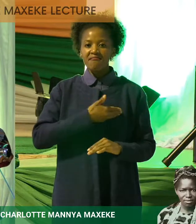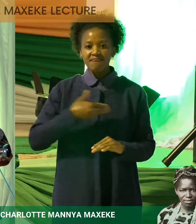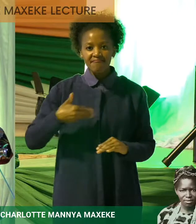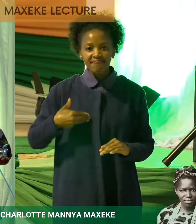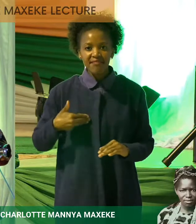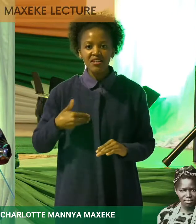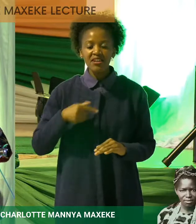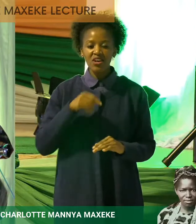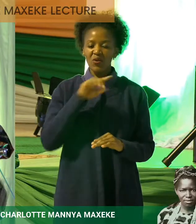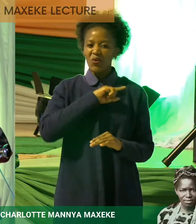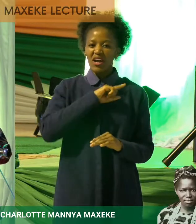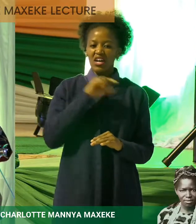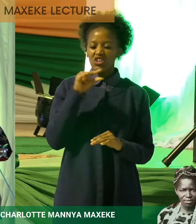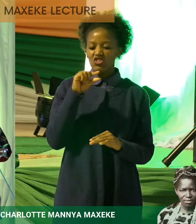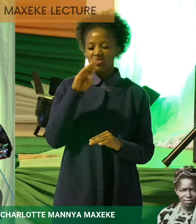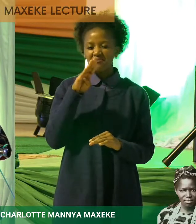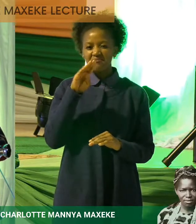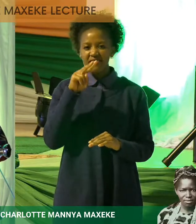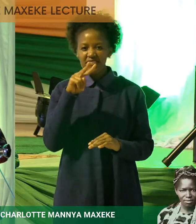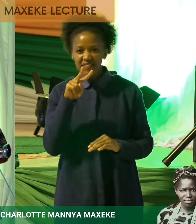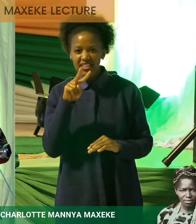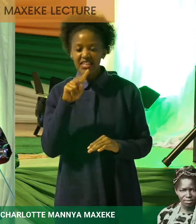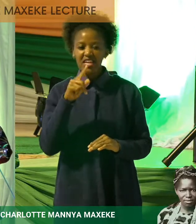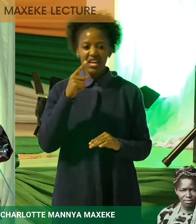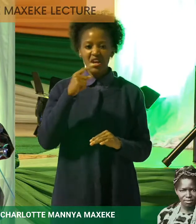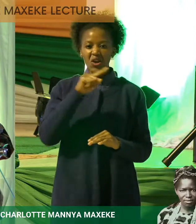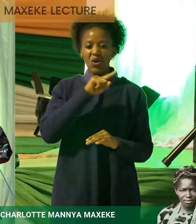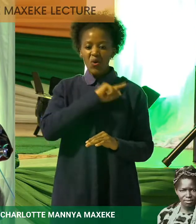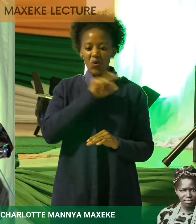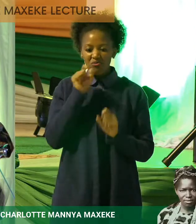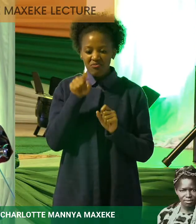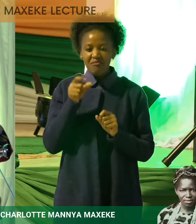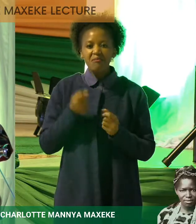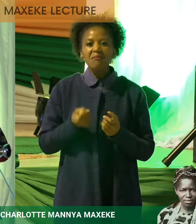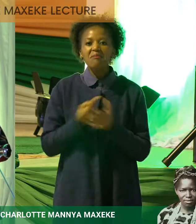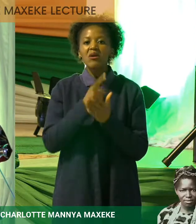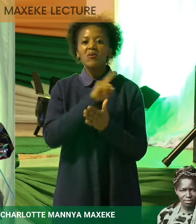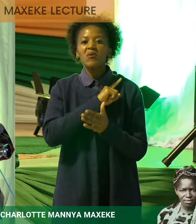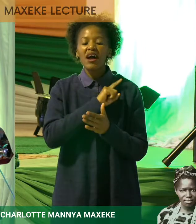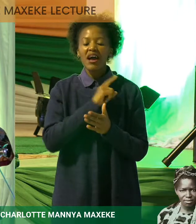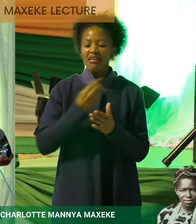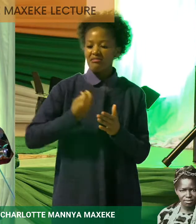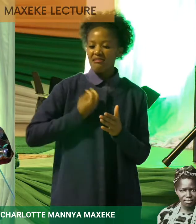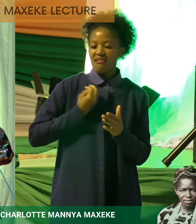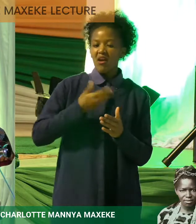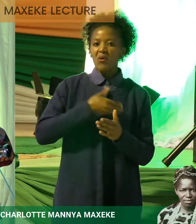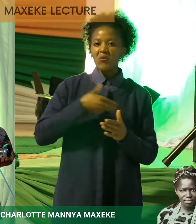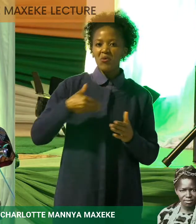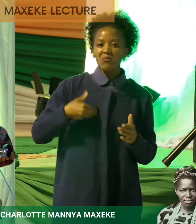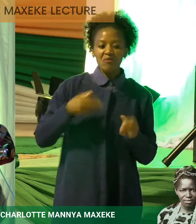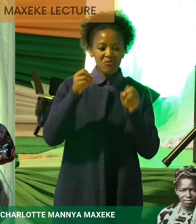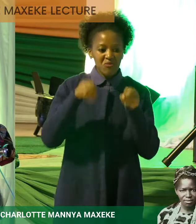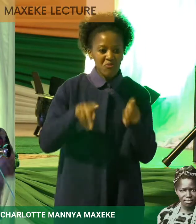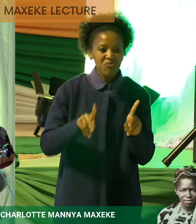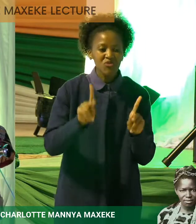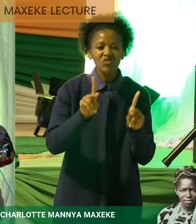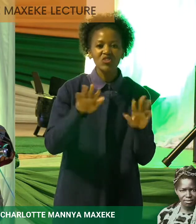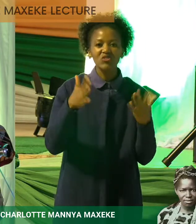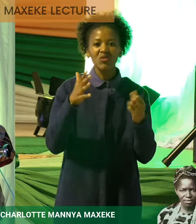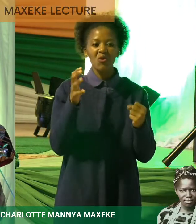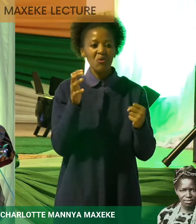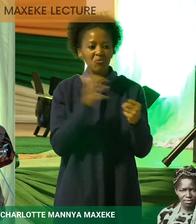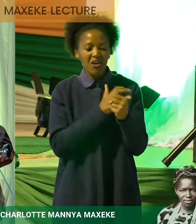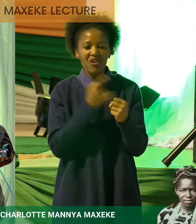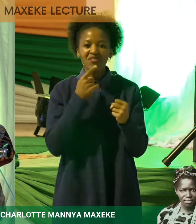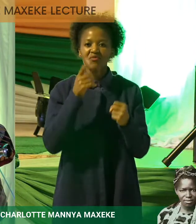GBV is caused by us being vulnerable. It is caused by young women not having the opportunity or the power to say